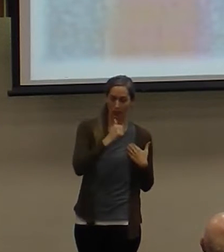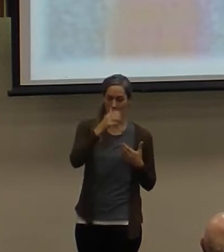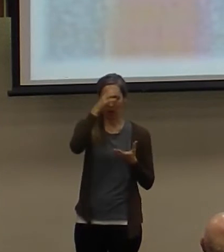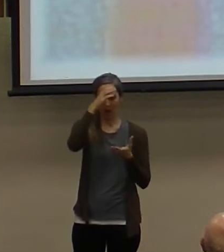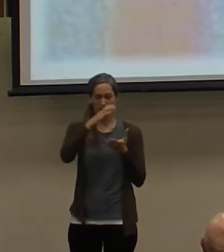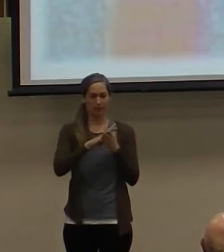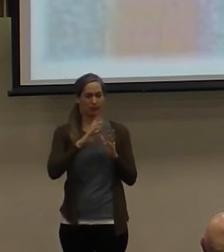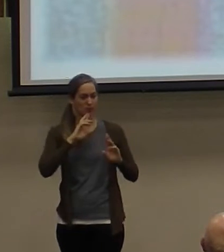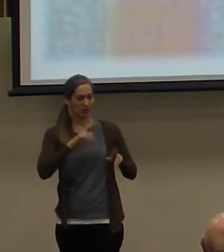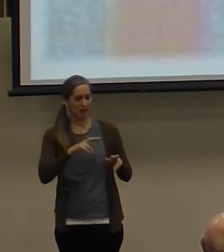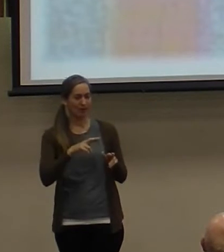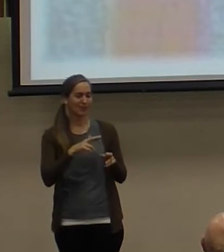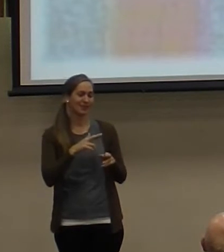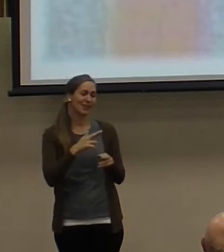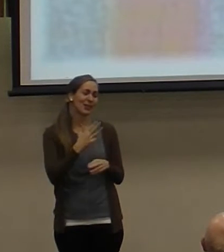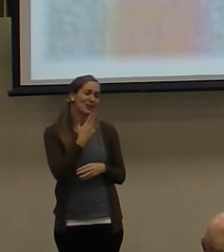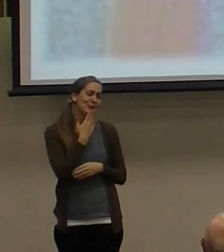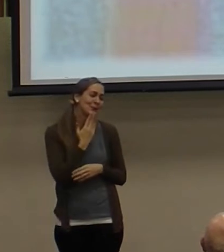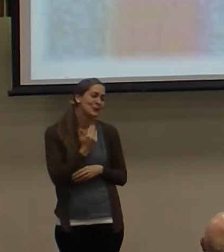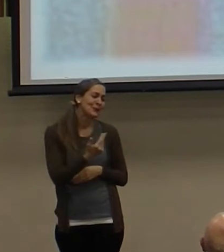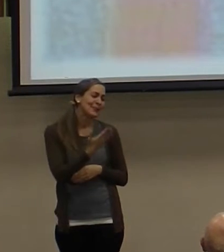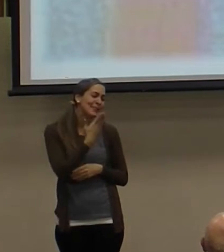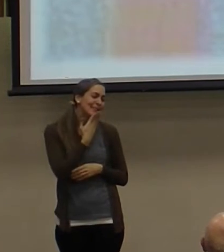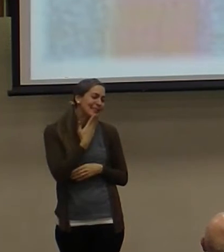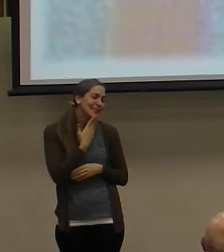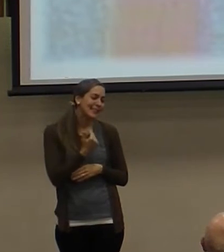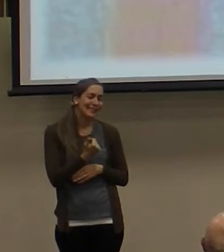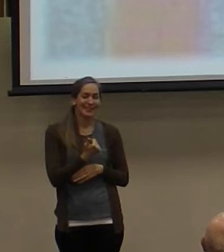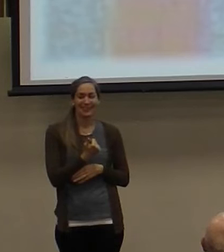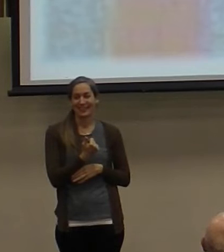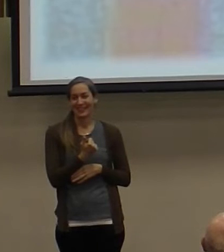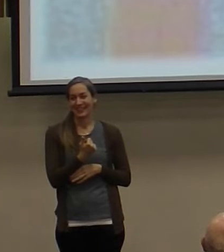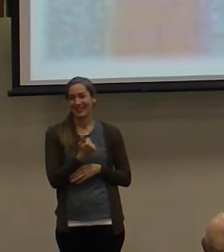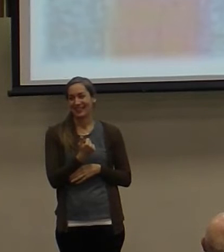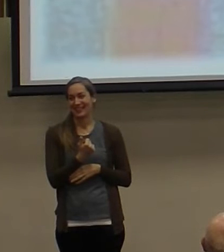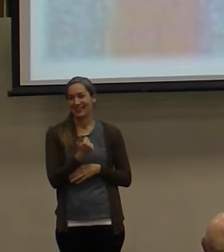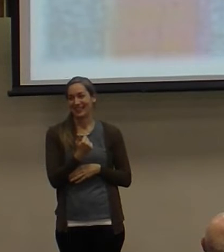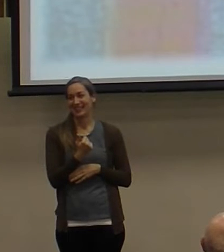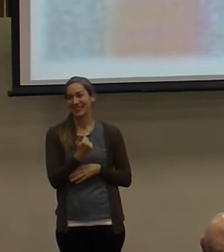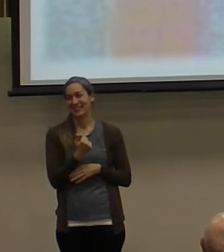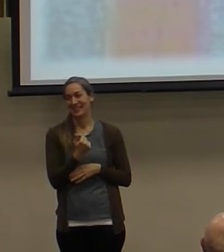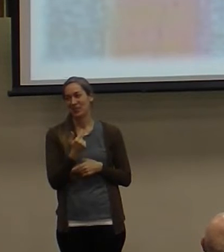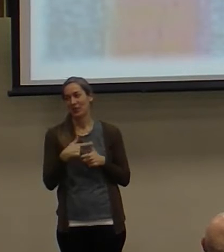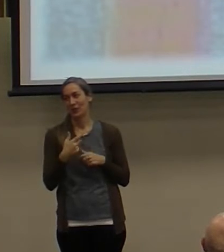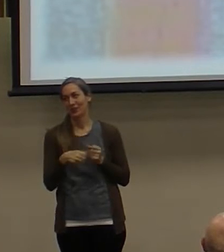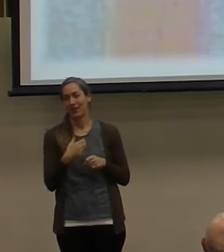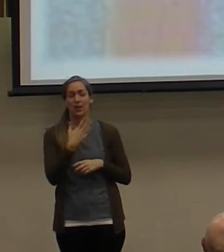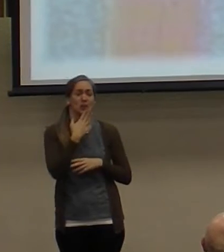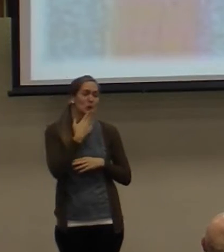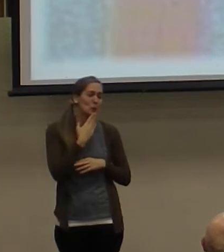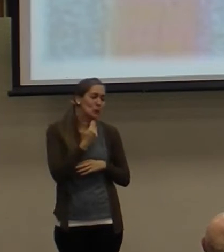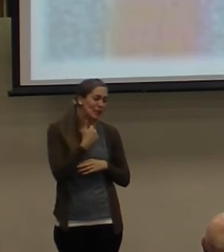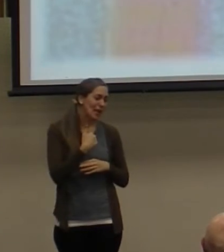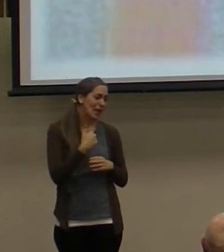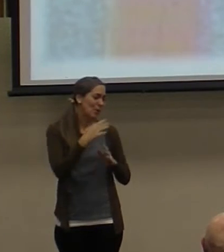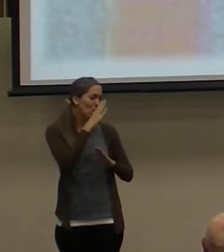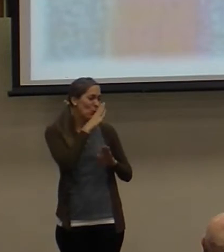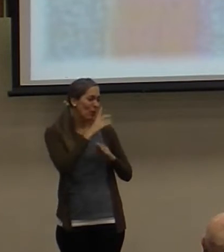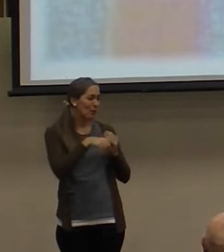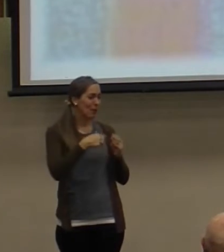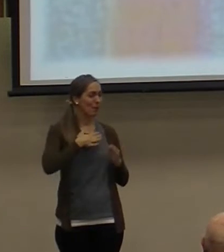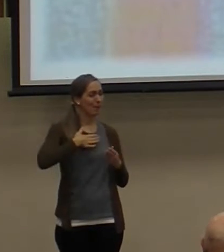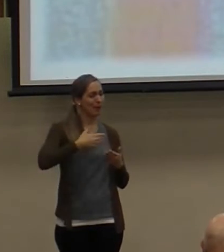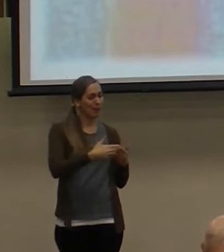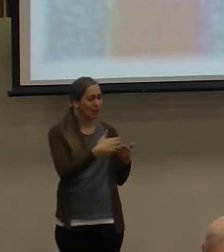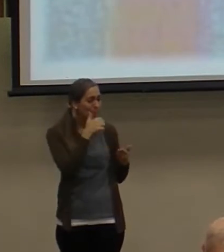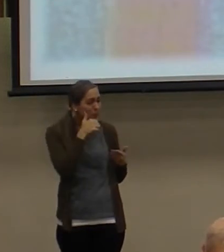responds, sugar dumpling. That ought to tell you right there, first year, right? Sugar dumpling, I'm worried about my baby